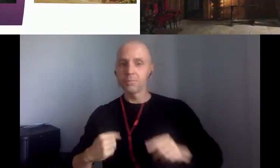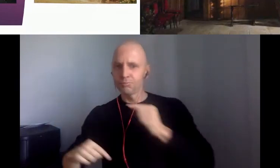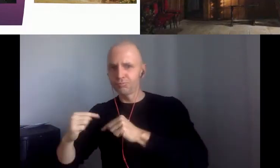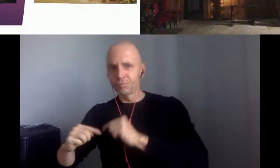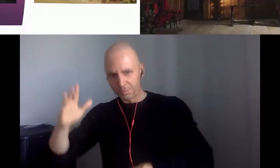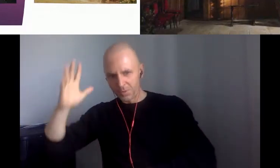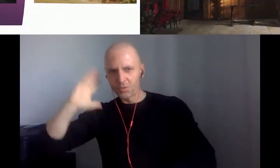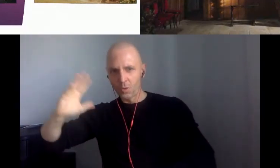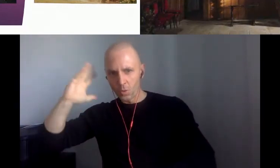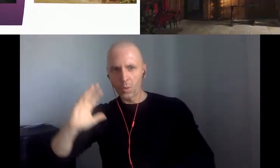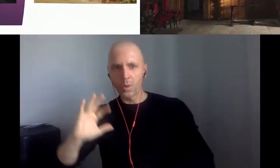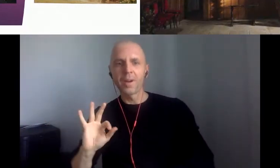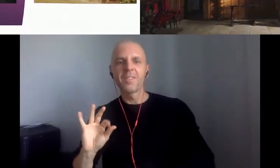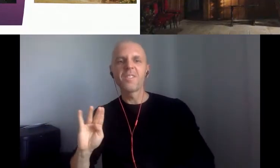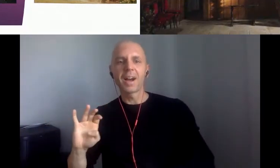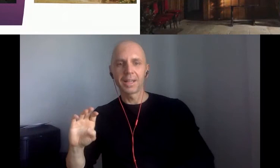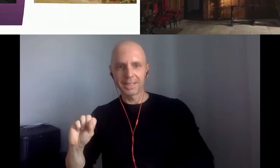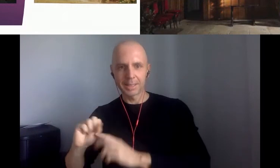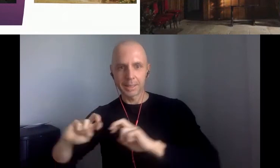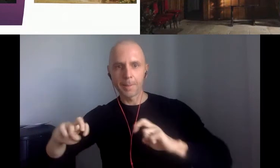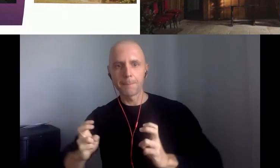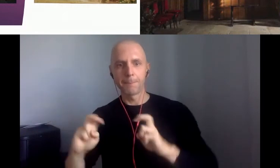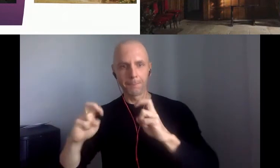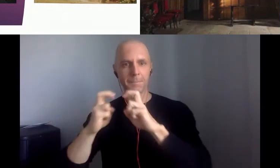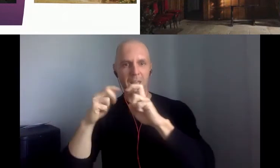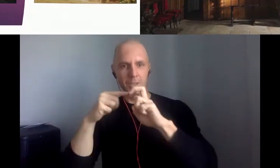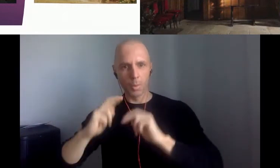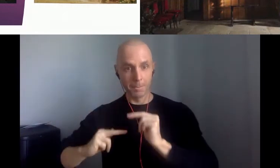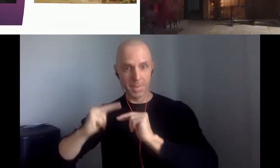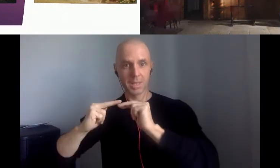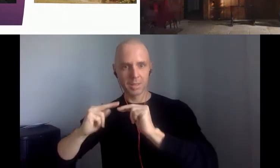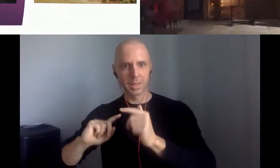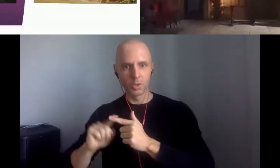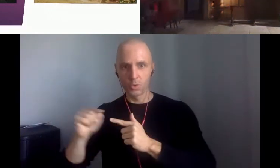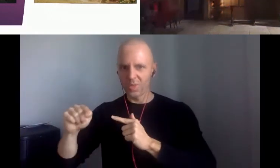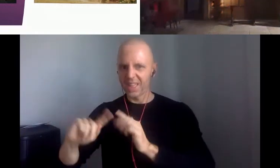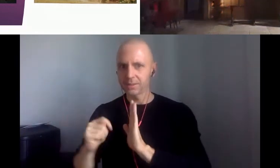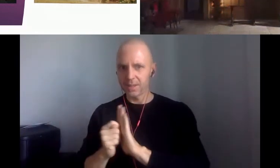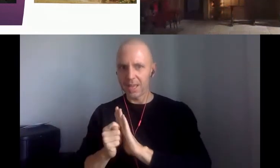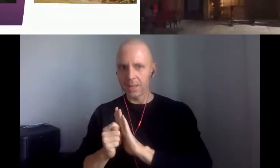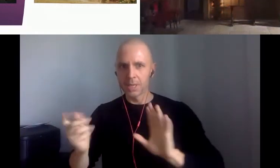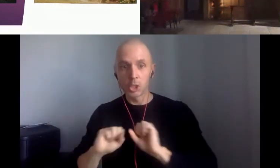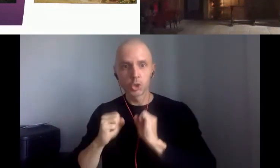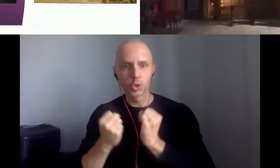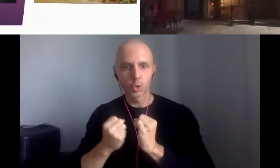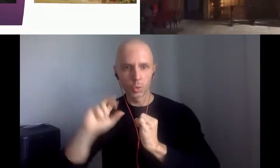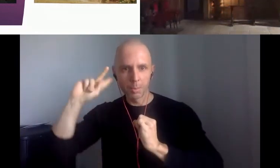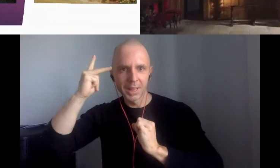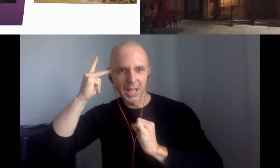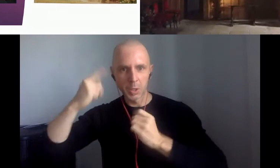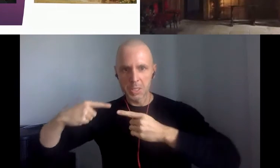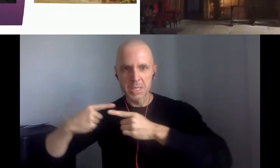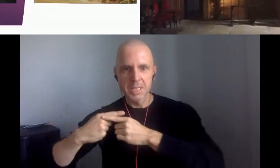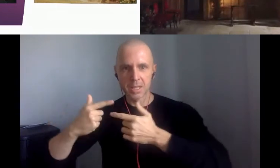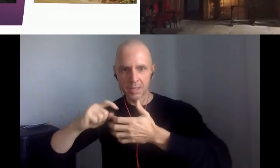a web of forces, cultural, political, economic, sociological. It's not isolated at all. It always has a very